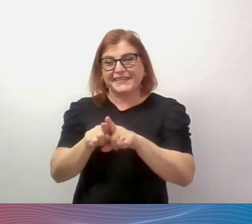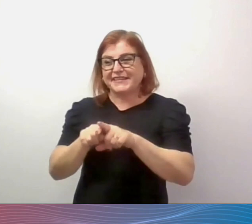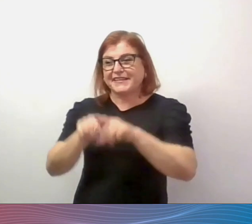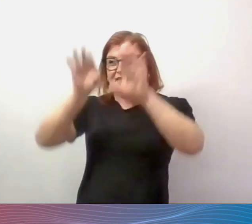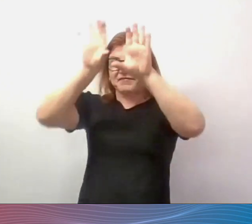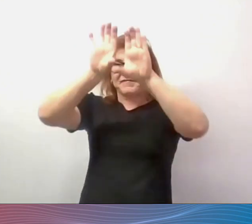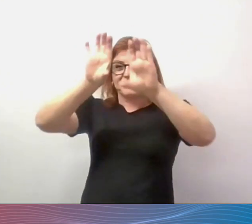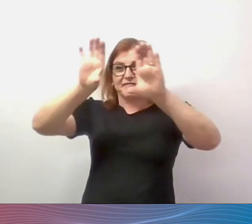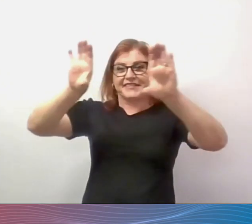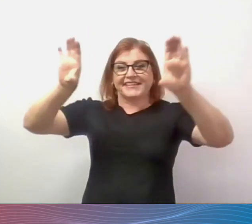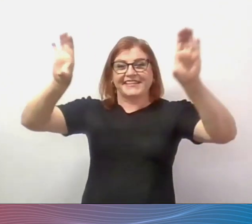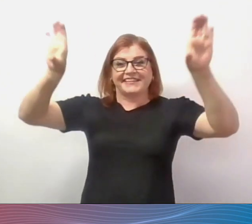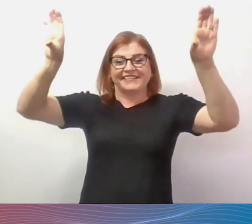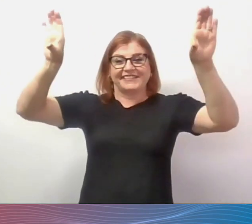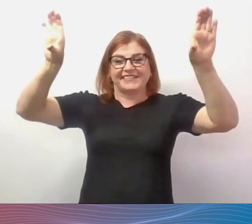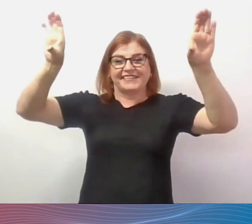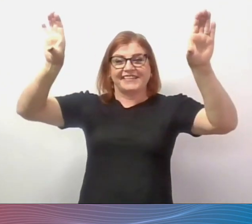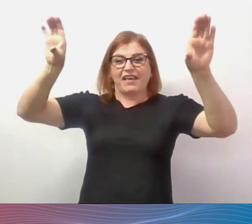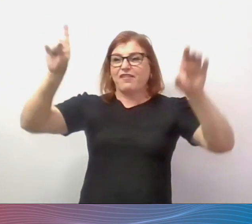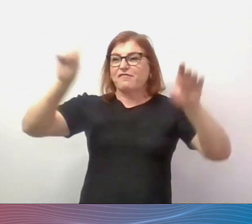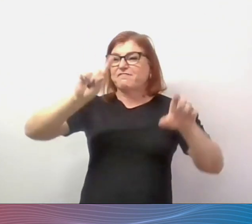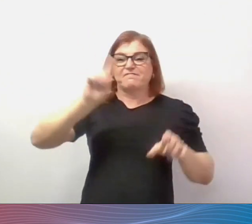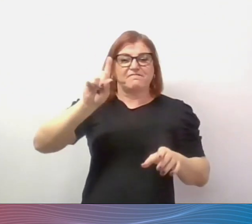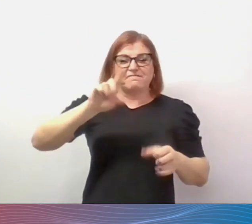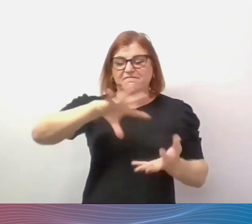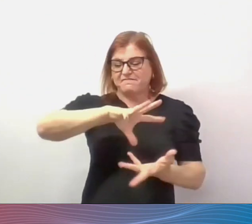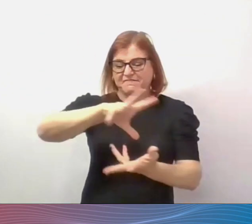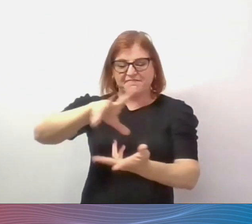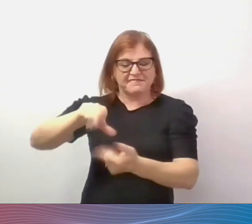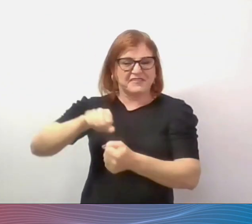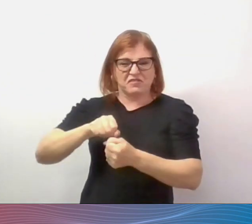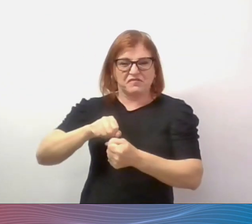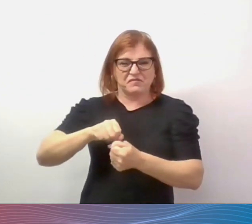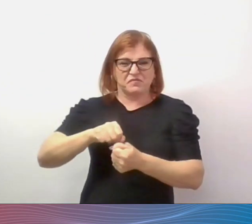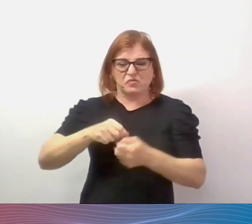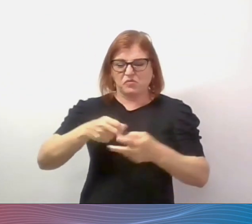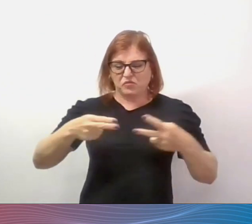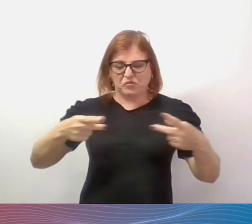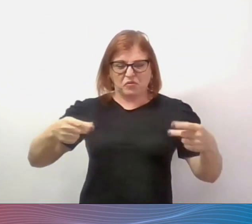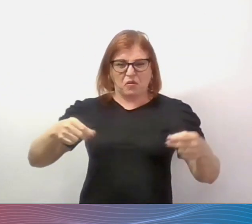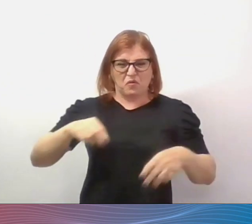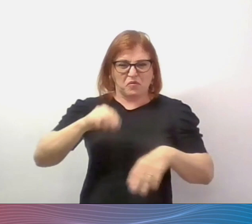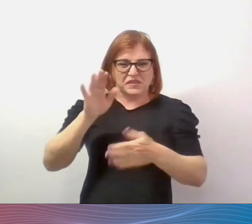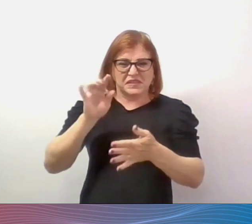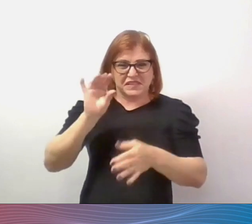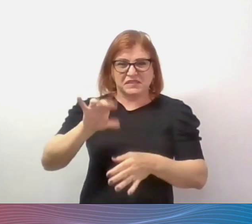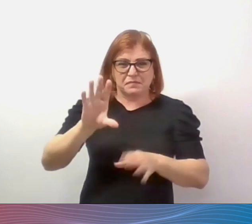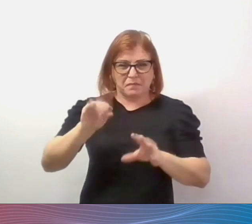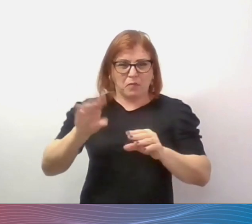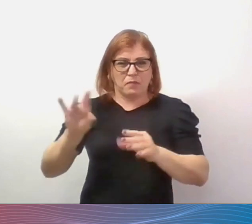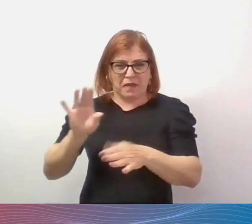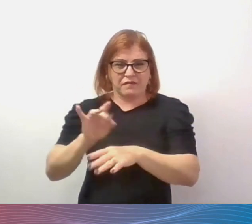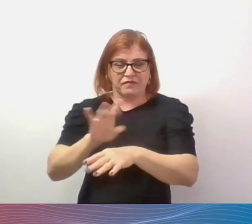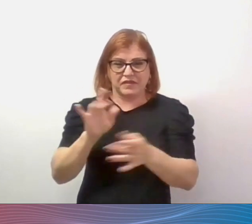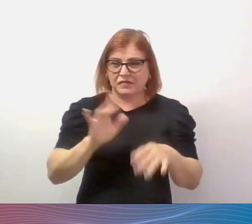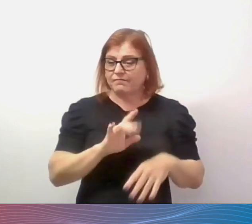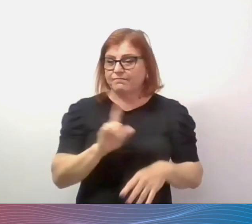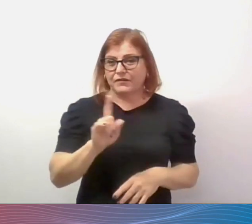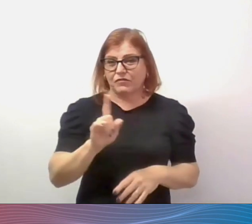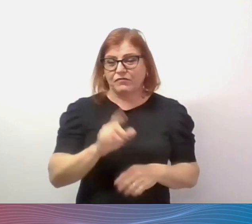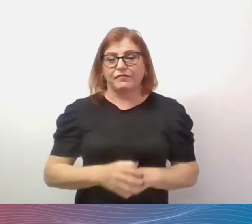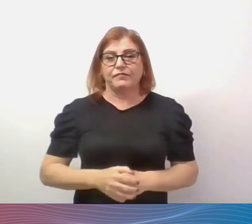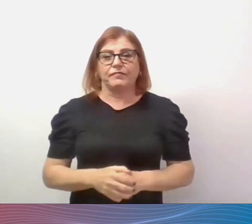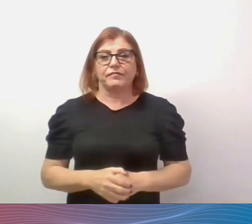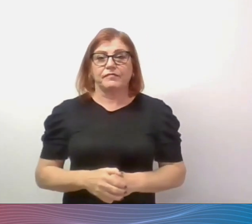algo material. It is not something material. Deus quer nos abençoar com tudo o que Ele